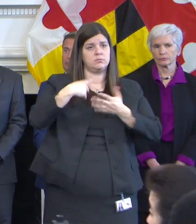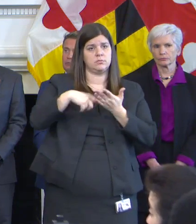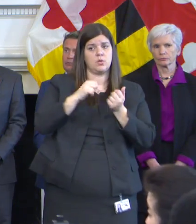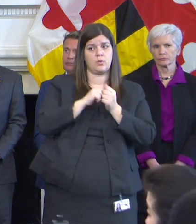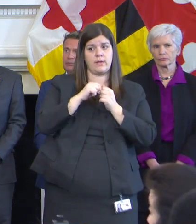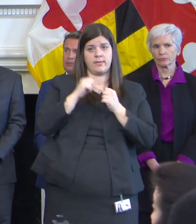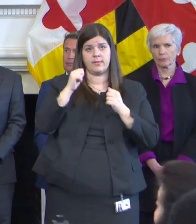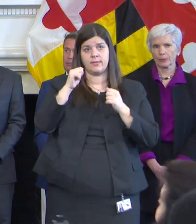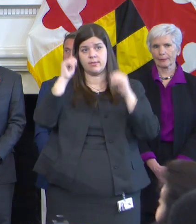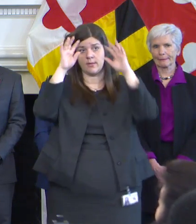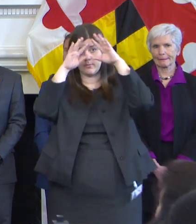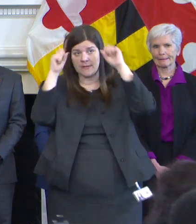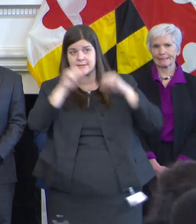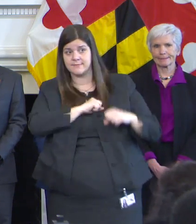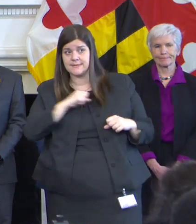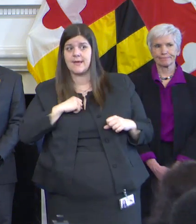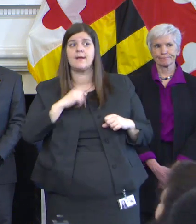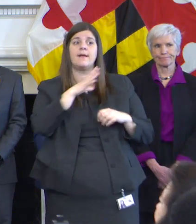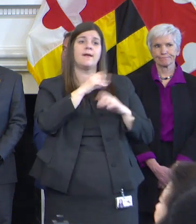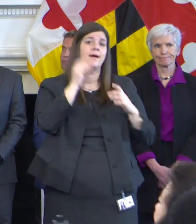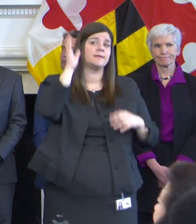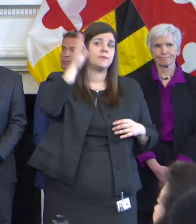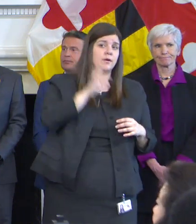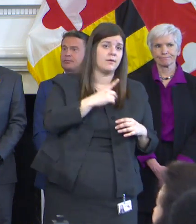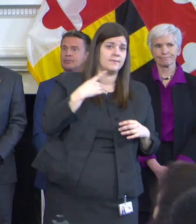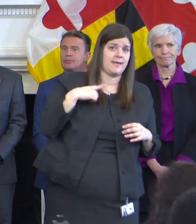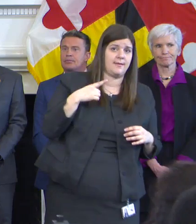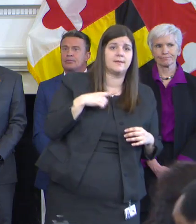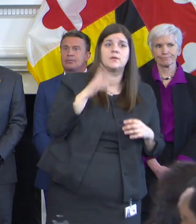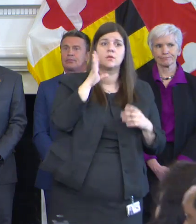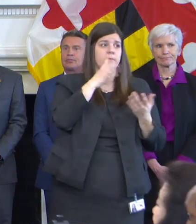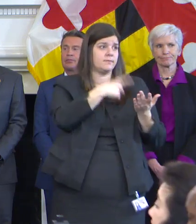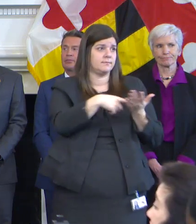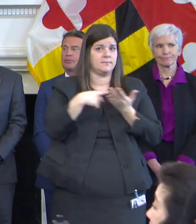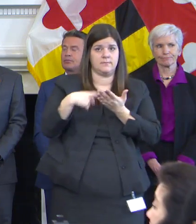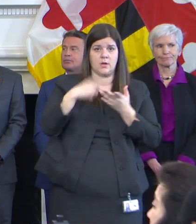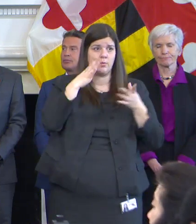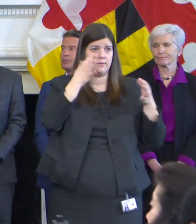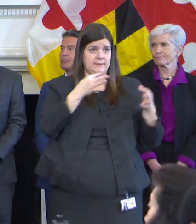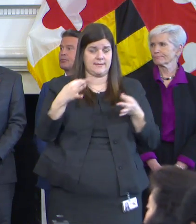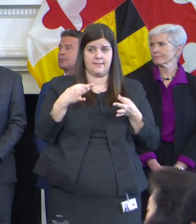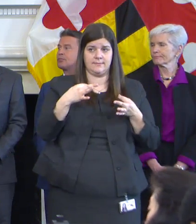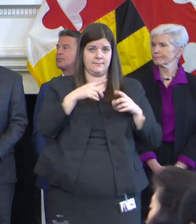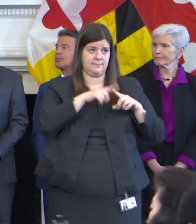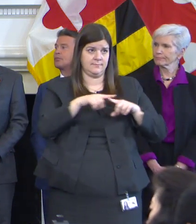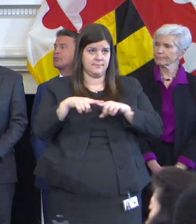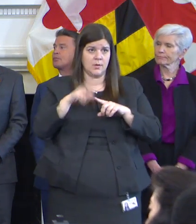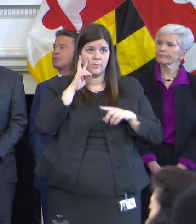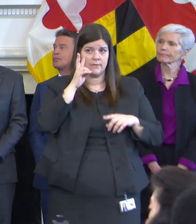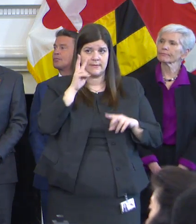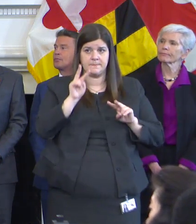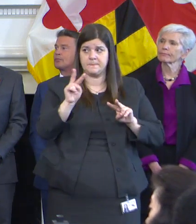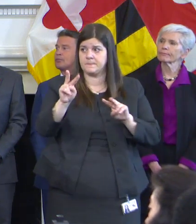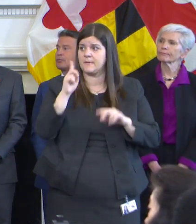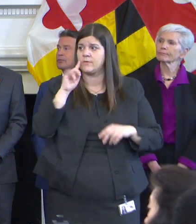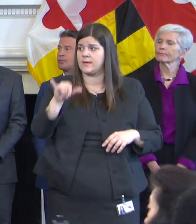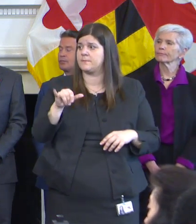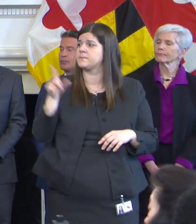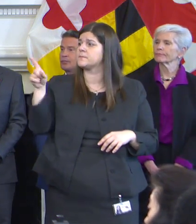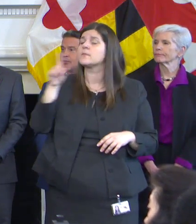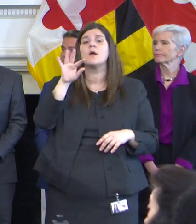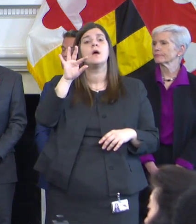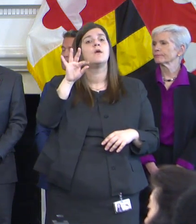But at this point, I don't think we need to take any actions with respect to that. Governor, the Florida Health Department is requiring anyone returning